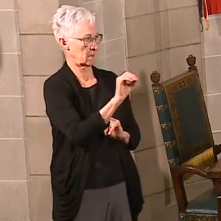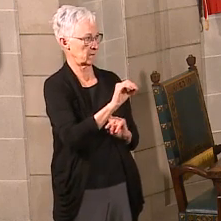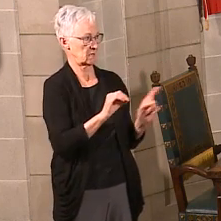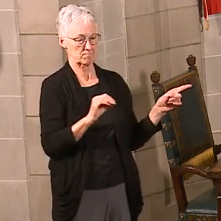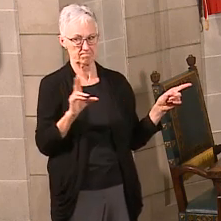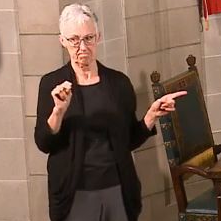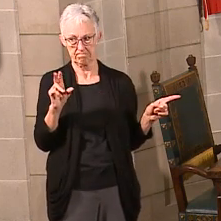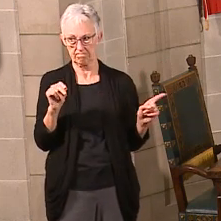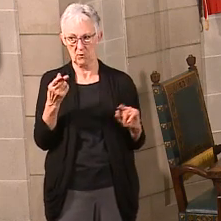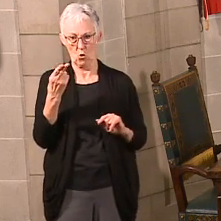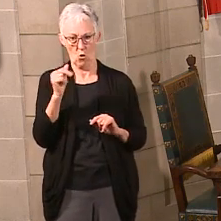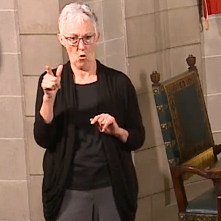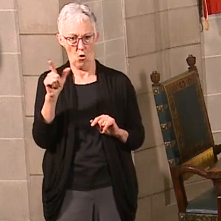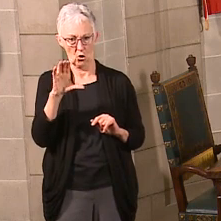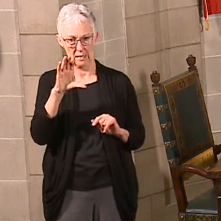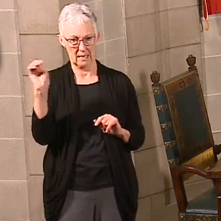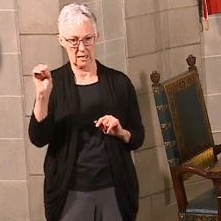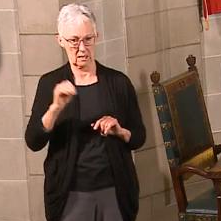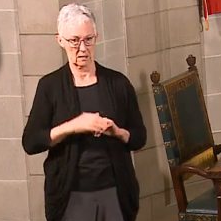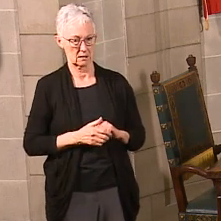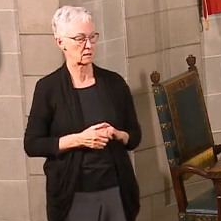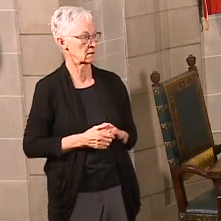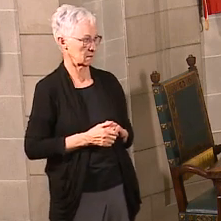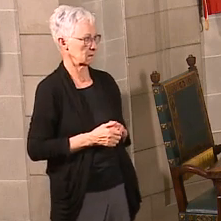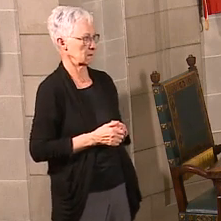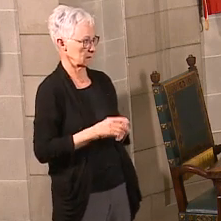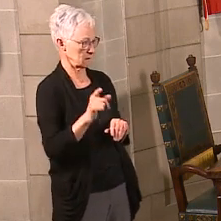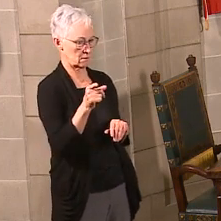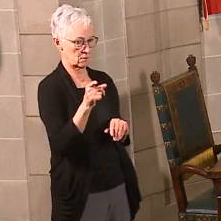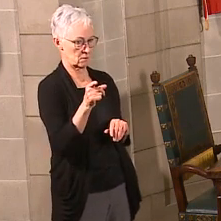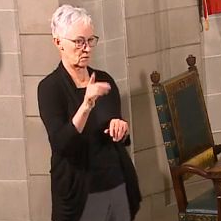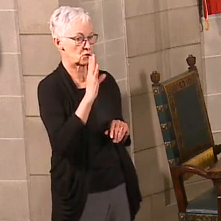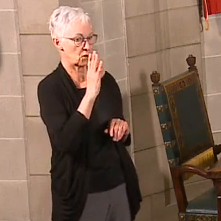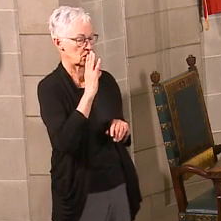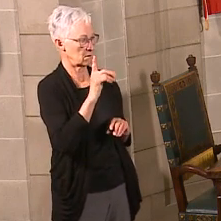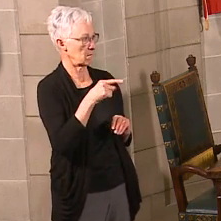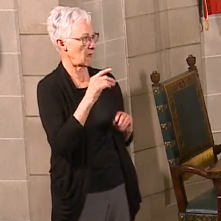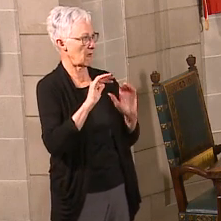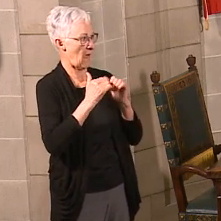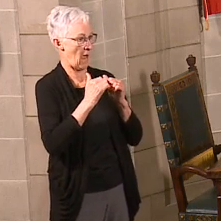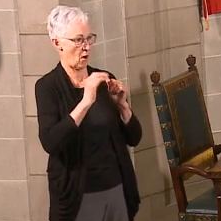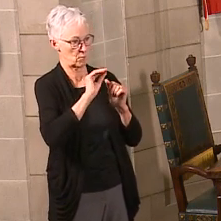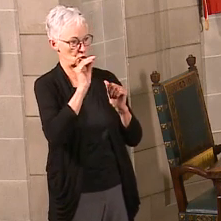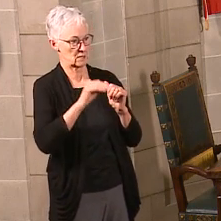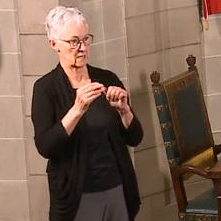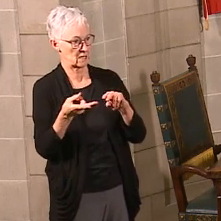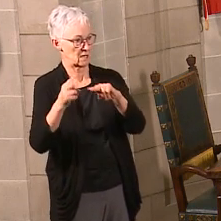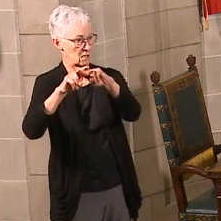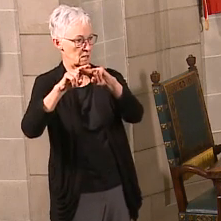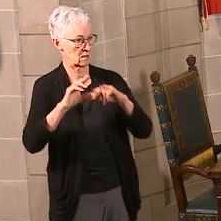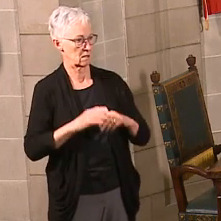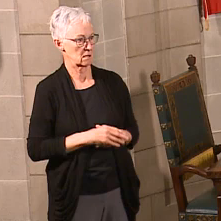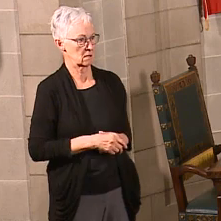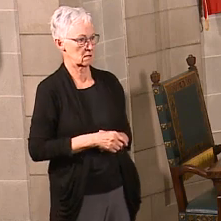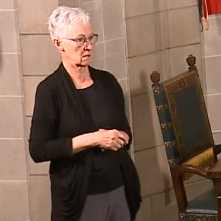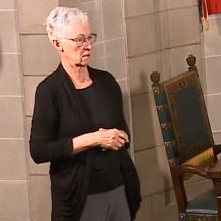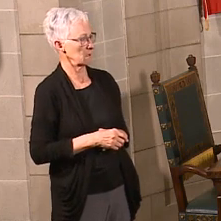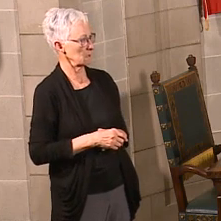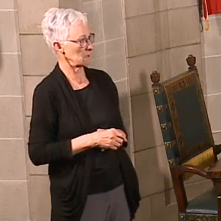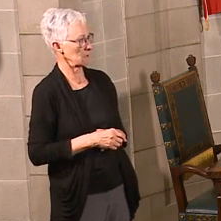County. You're talking about the rate of increase? Yes. Yeah, yeah. And do you have no percentage of those